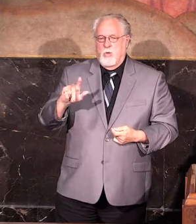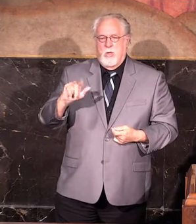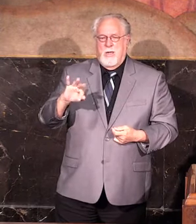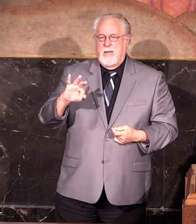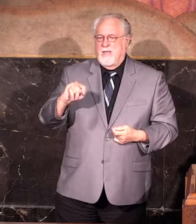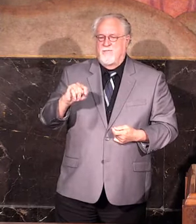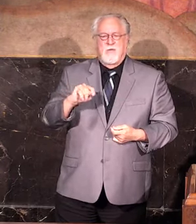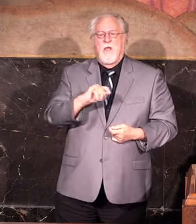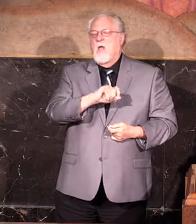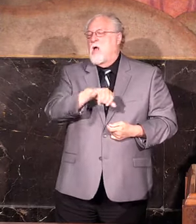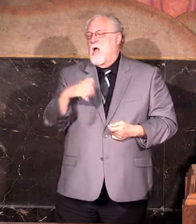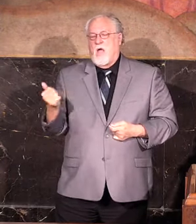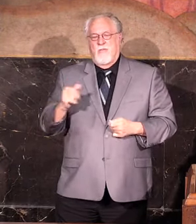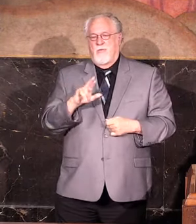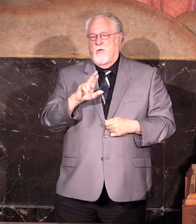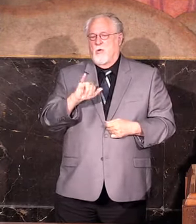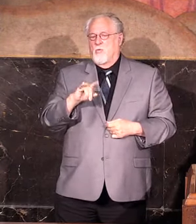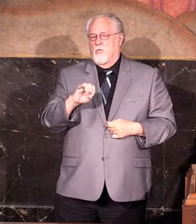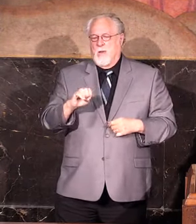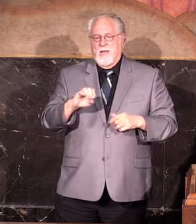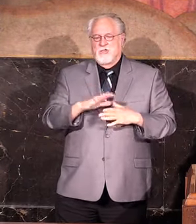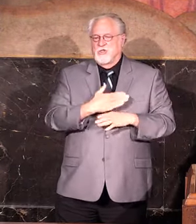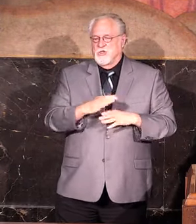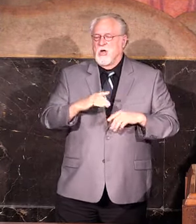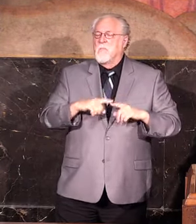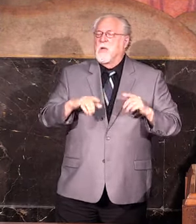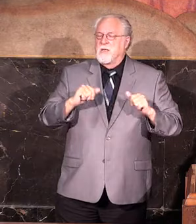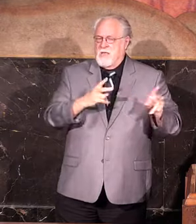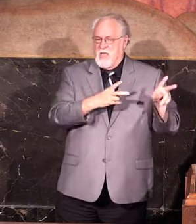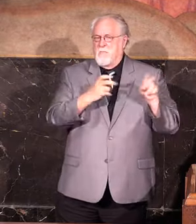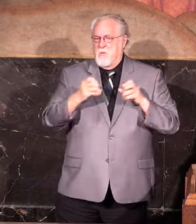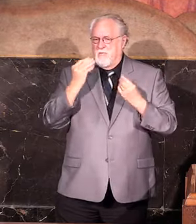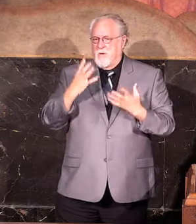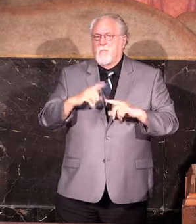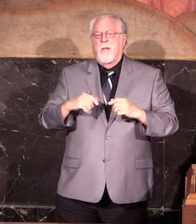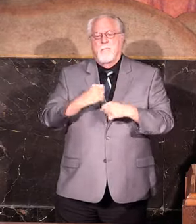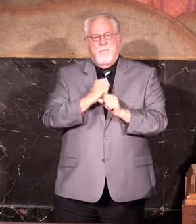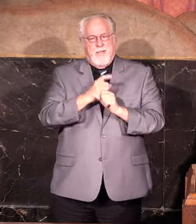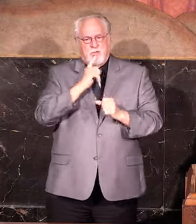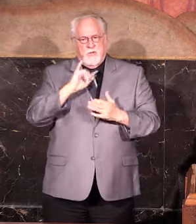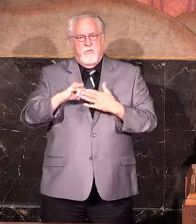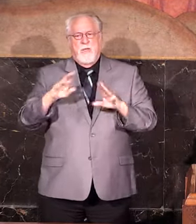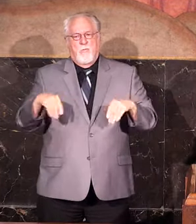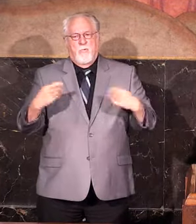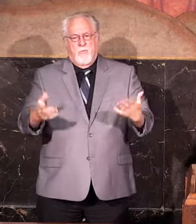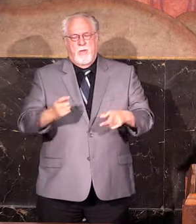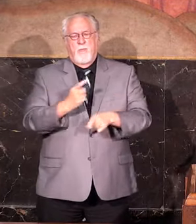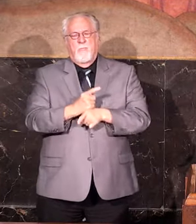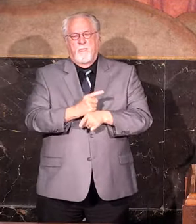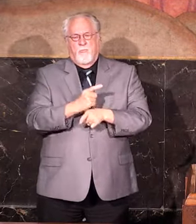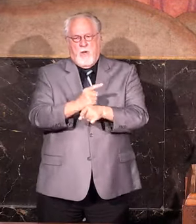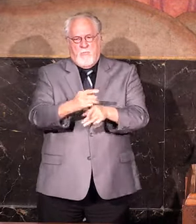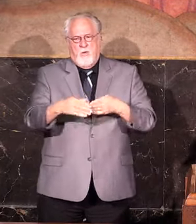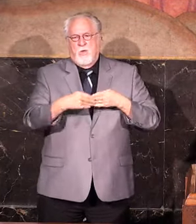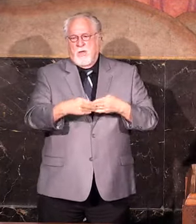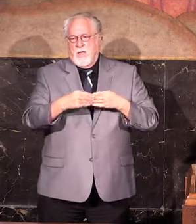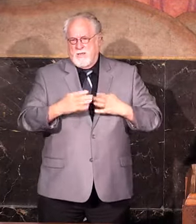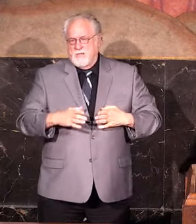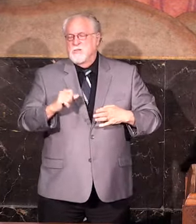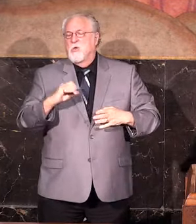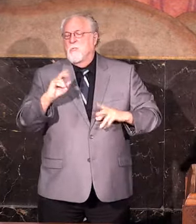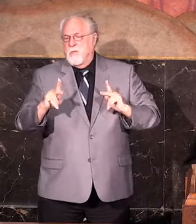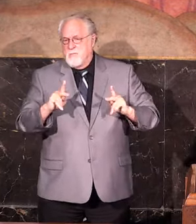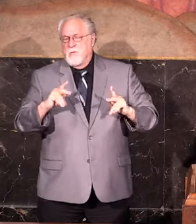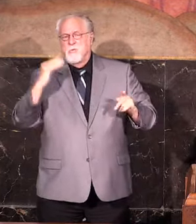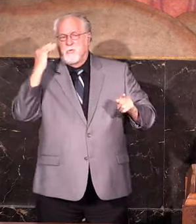rideshare. We can pull some information and provide to you. But again, in any type of setting, we want to make sure that we're putting out proper guidance so people are encouraged and are aware of